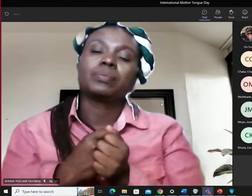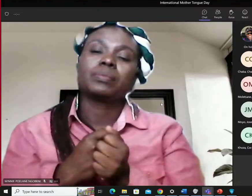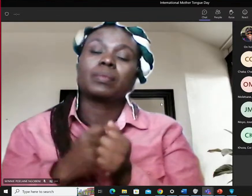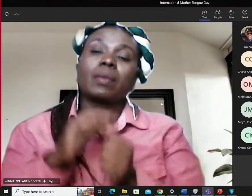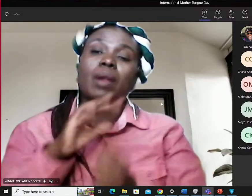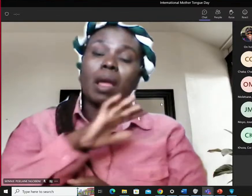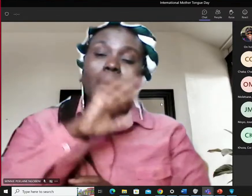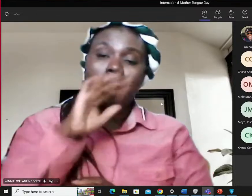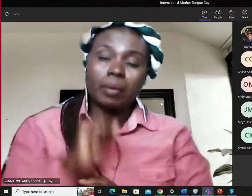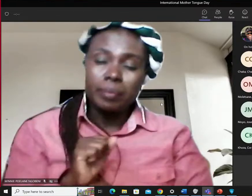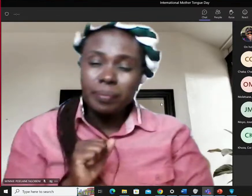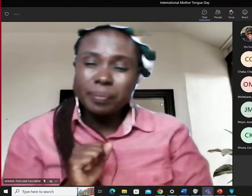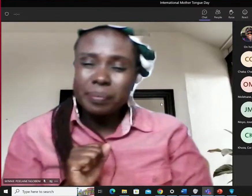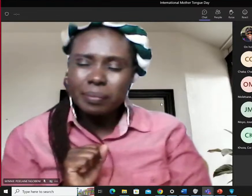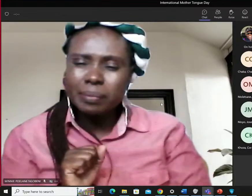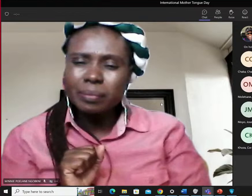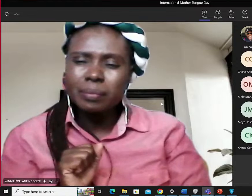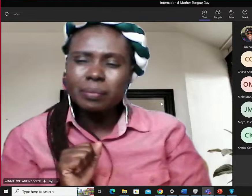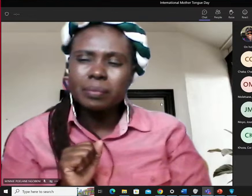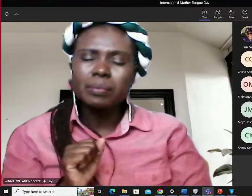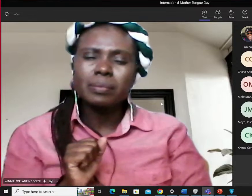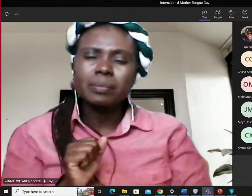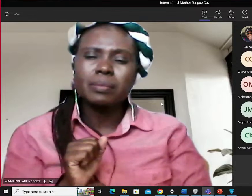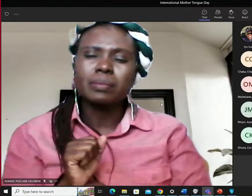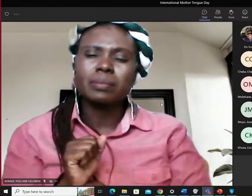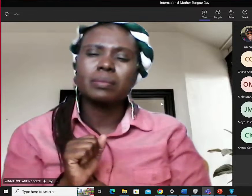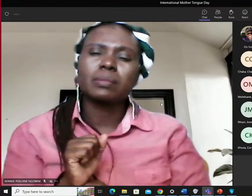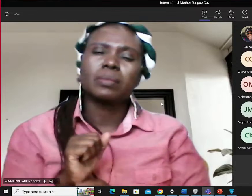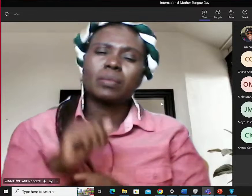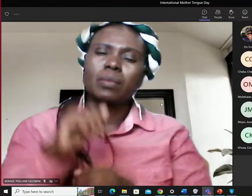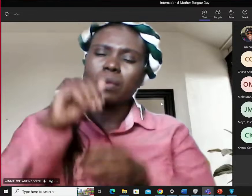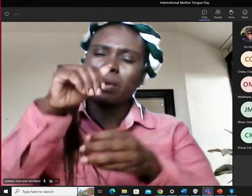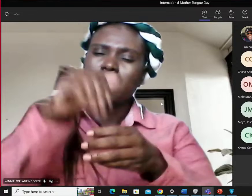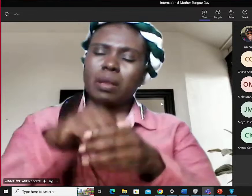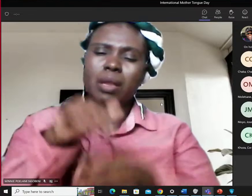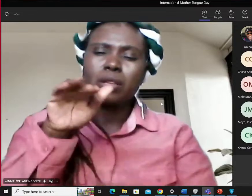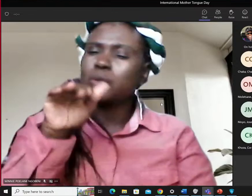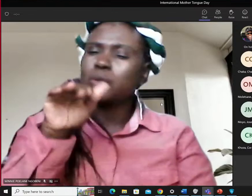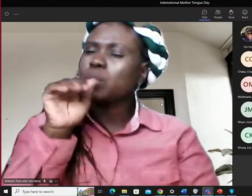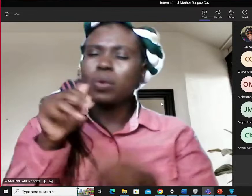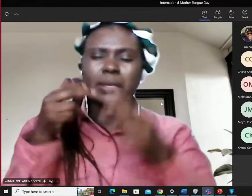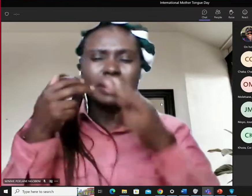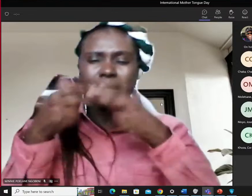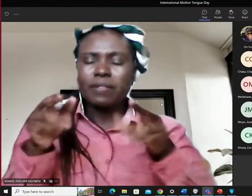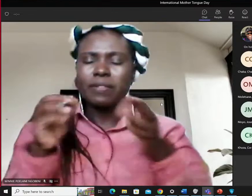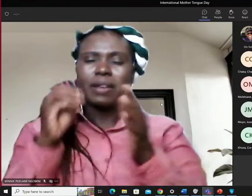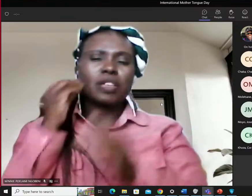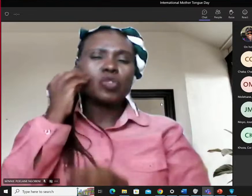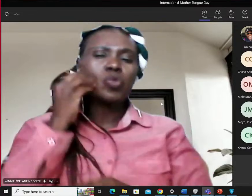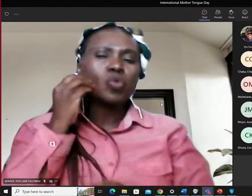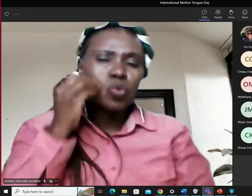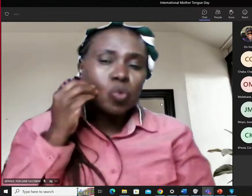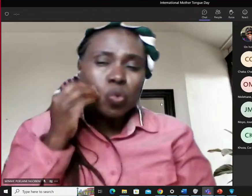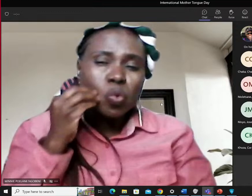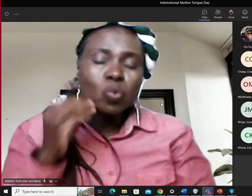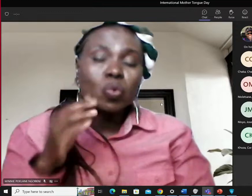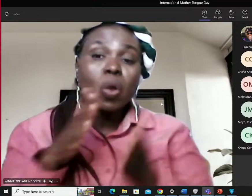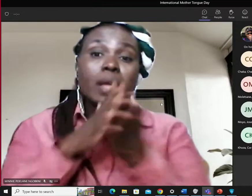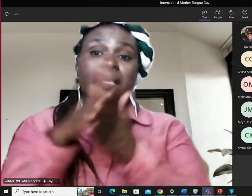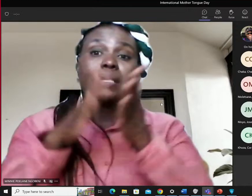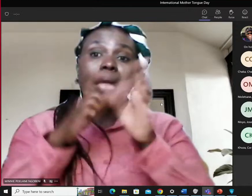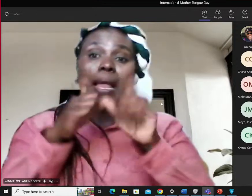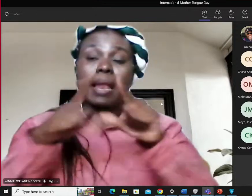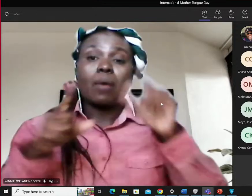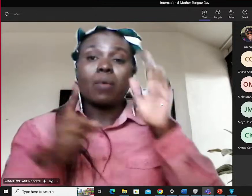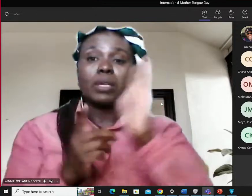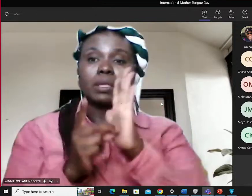clan, in the Xhosa clan, in the Zulu clan, in the Sotho clan, the sign language developed.